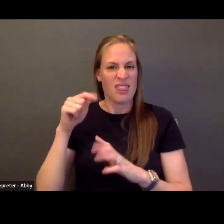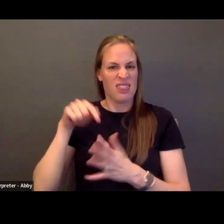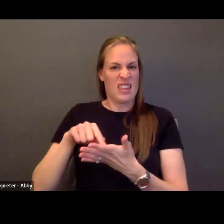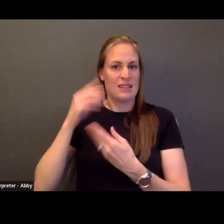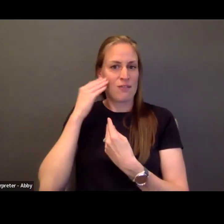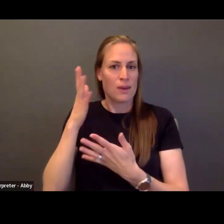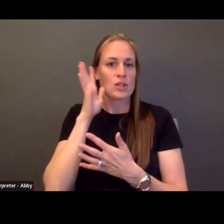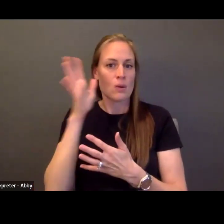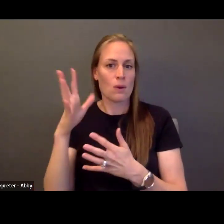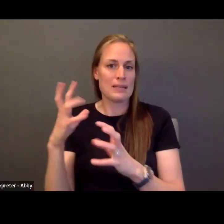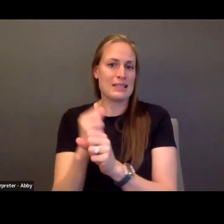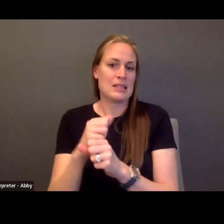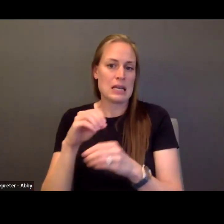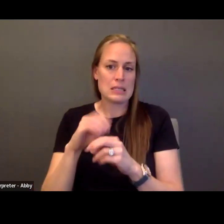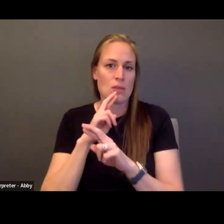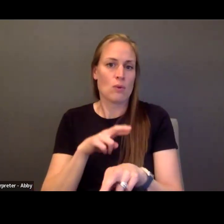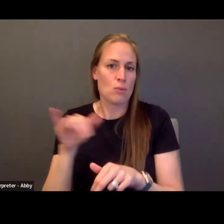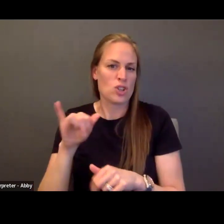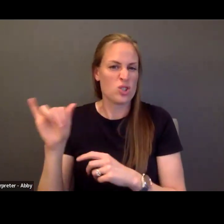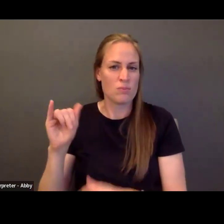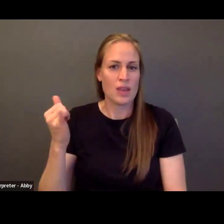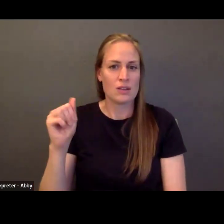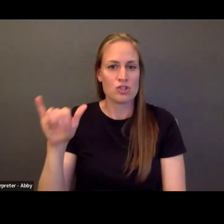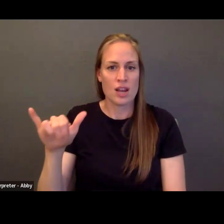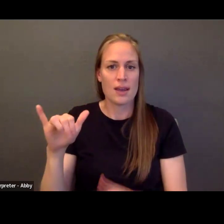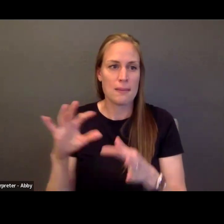draft report. Any concept?